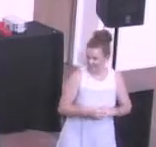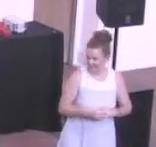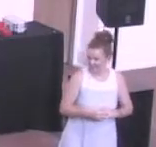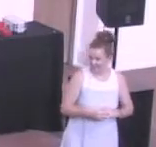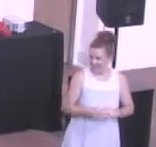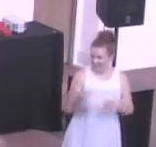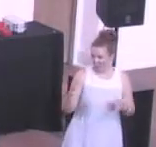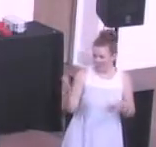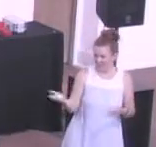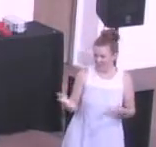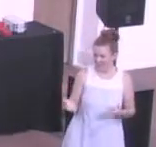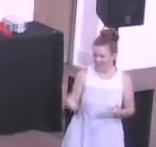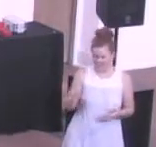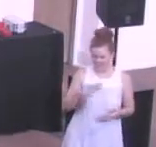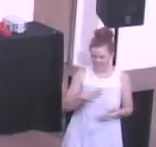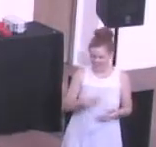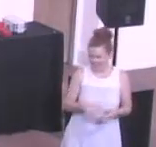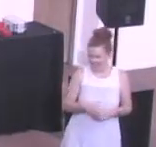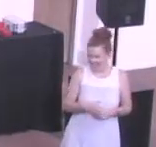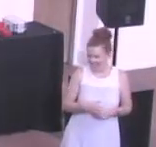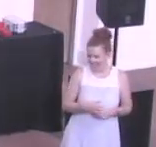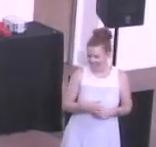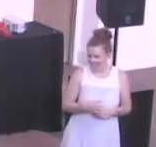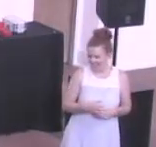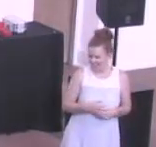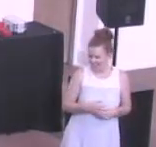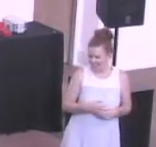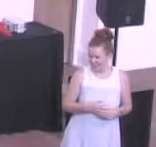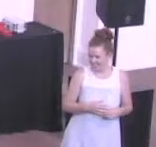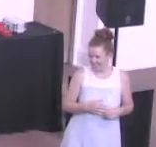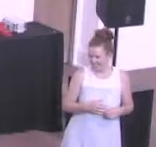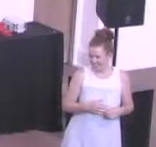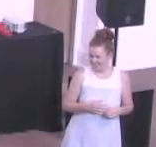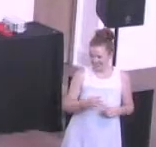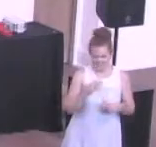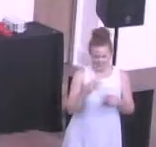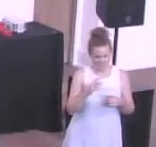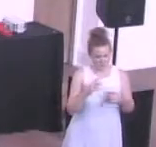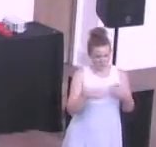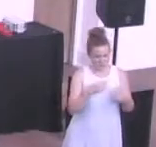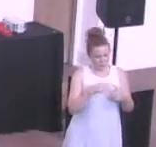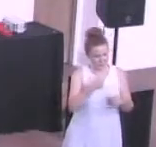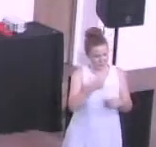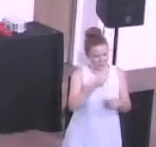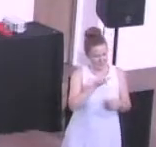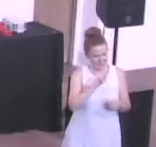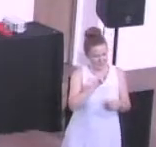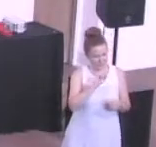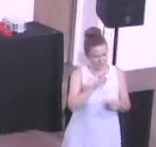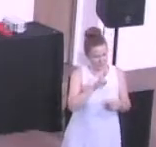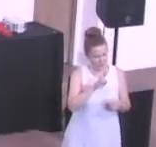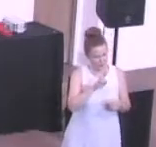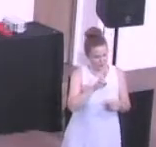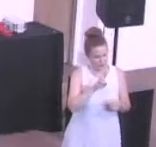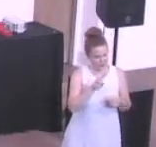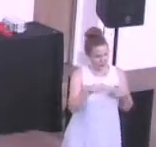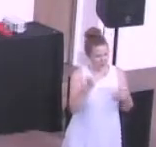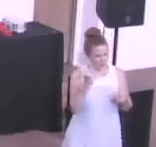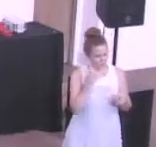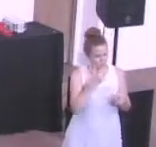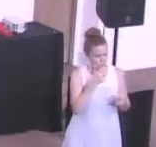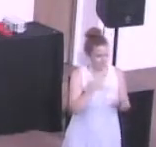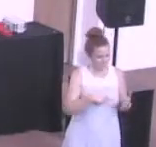I'm already up here, man. I'm fine. We were talking about that. Yeah, we're going up to Glacier. We're talking about their strategies for who do we trip before the bear comes.